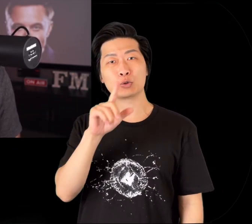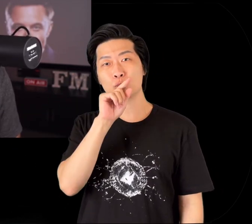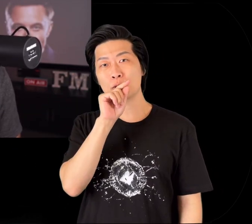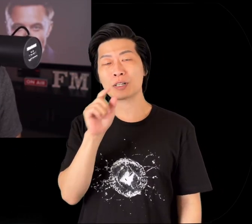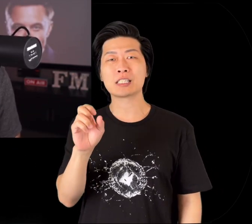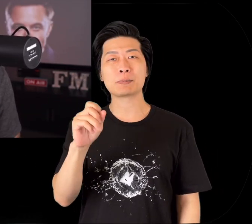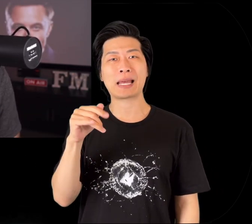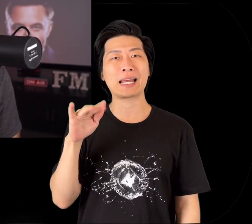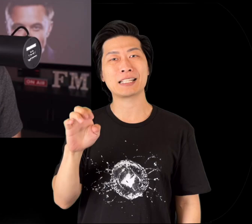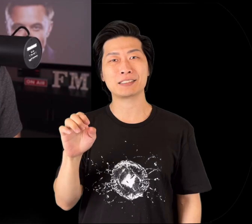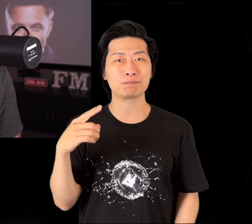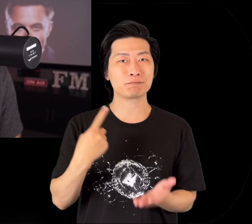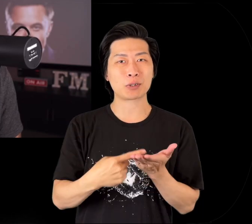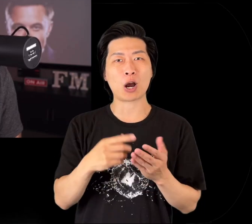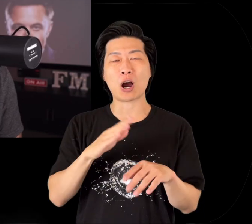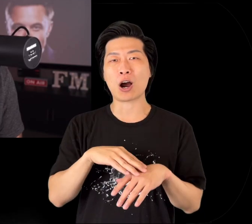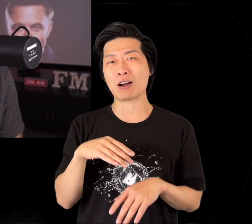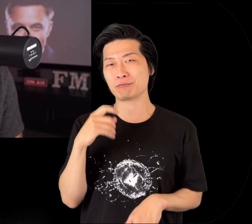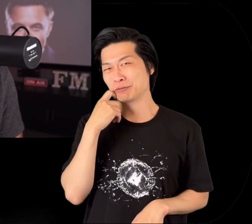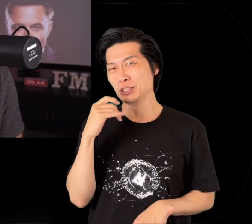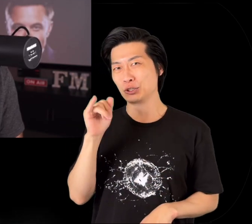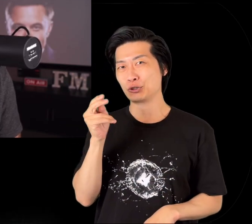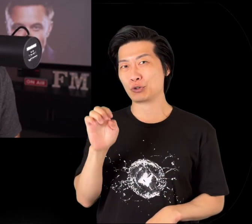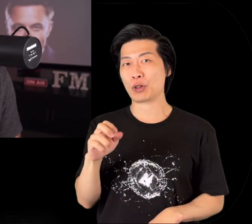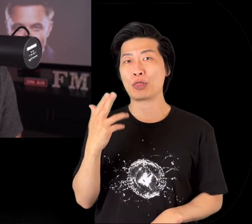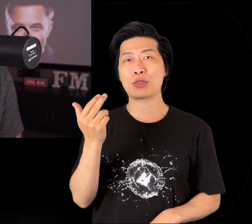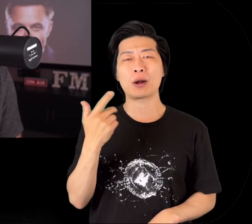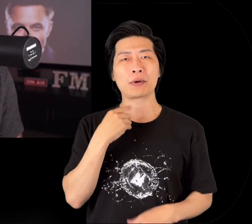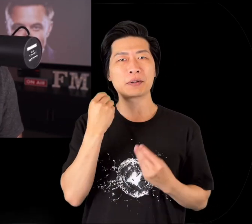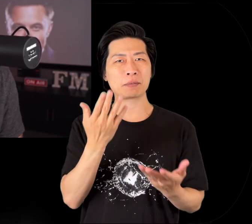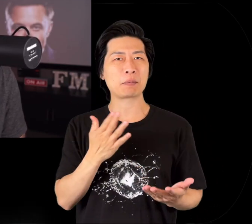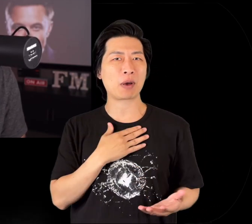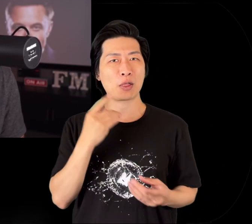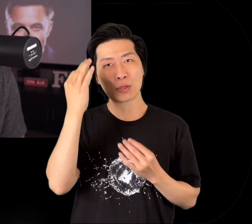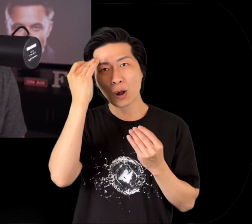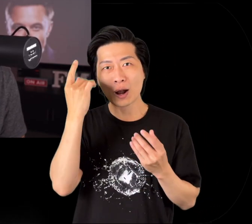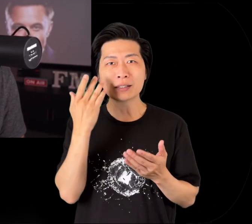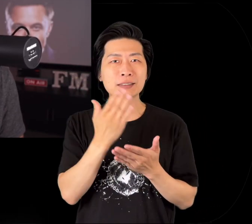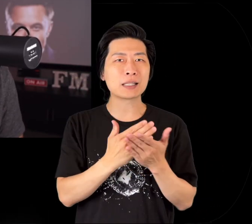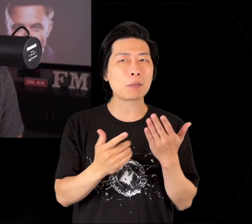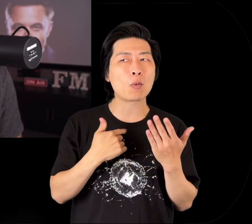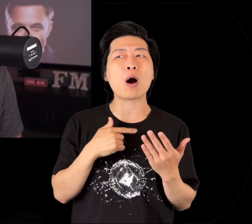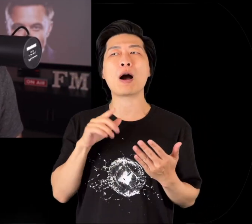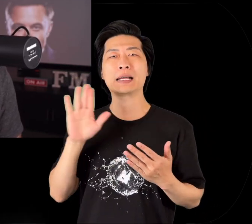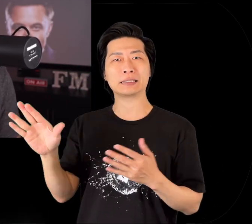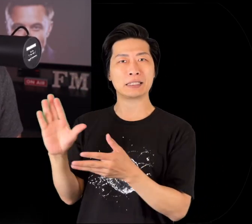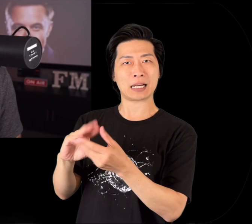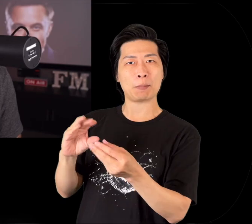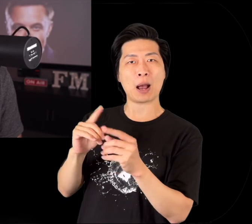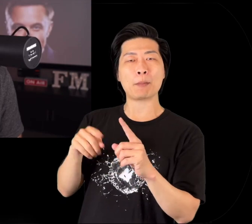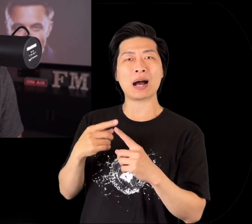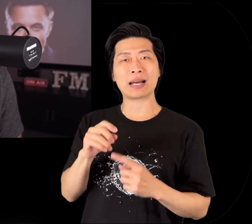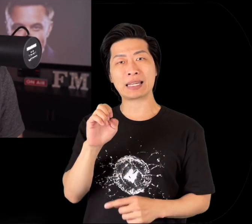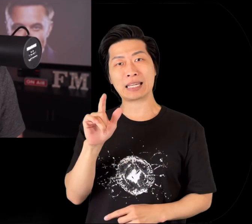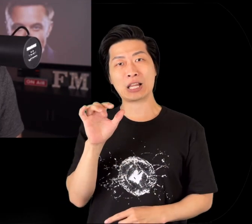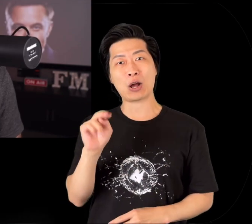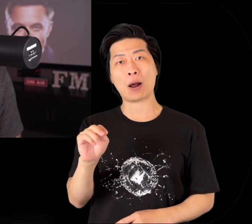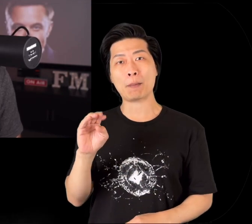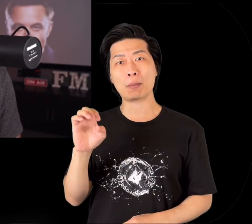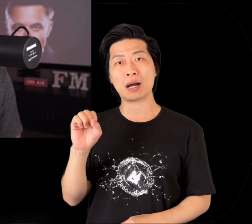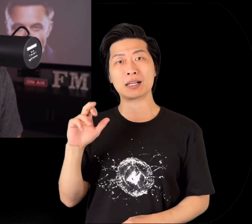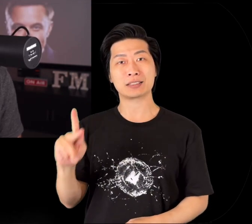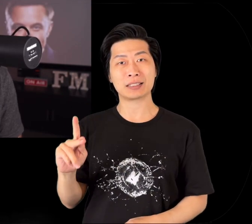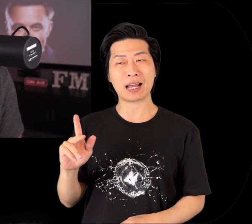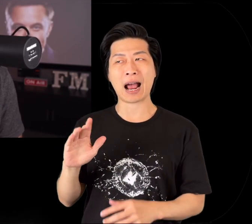on June 13th, and I want to give you my thoughts and some of the color that I've taken away from Walter's comments about Elon Musk and how